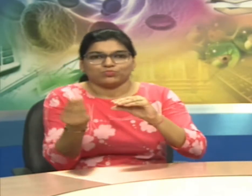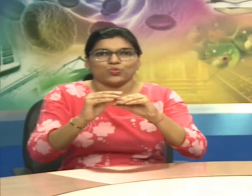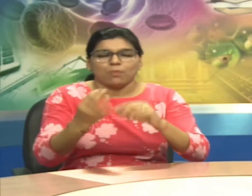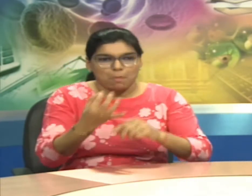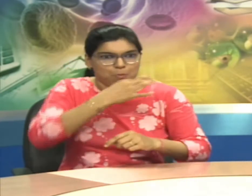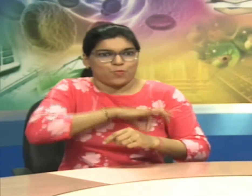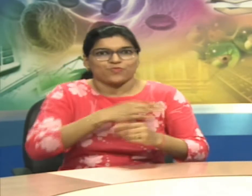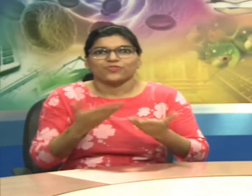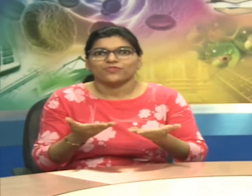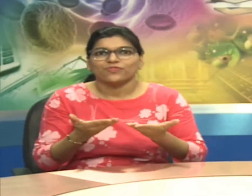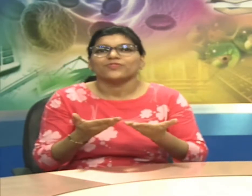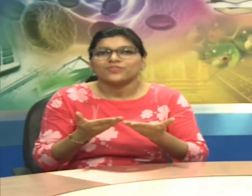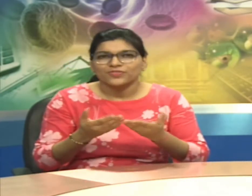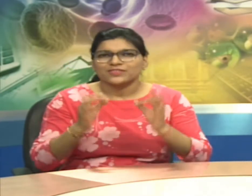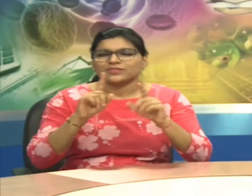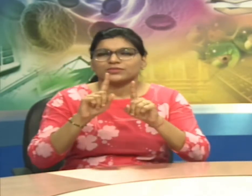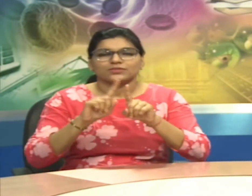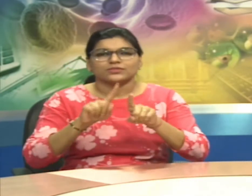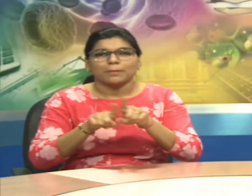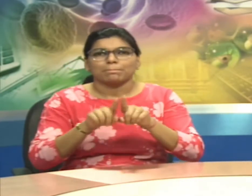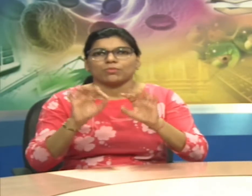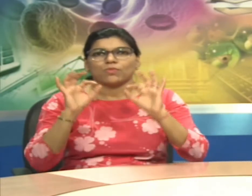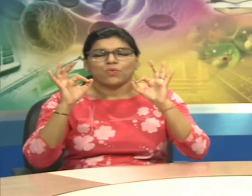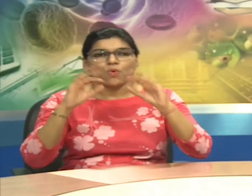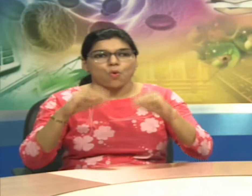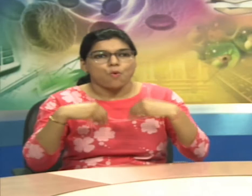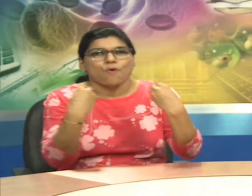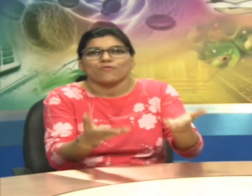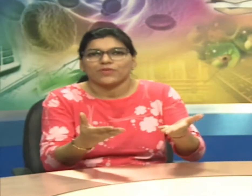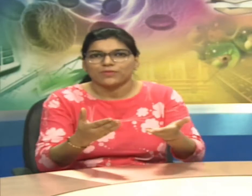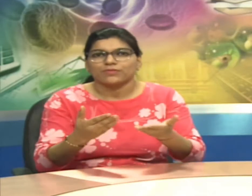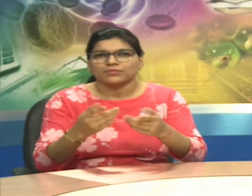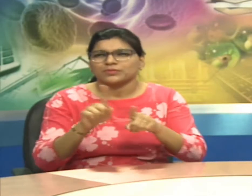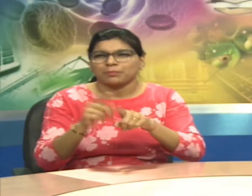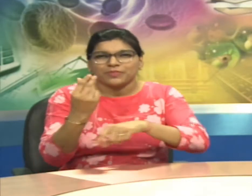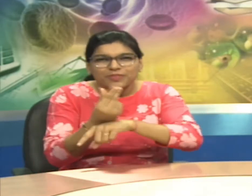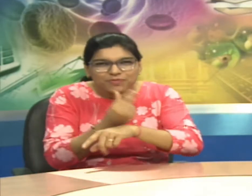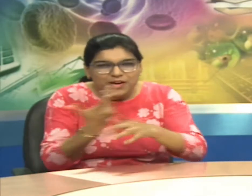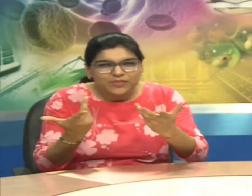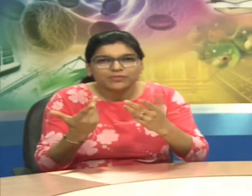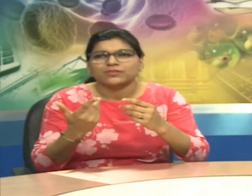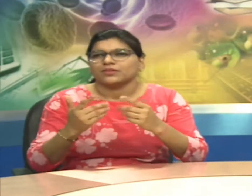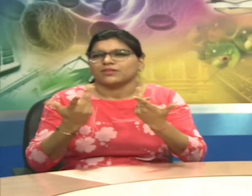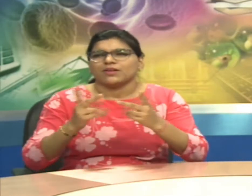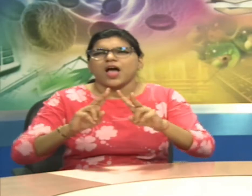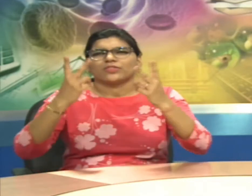For example, we bought some gold jewelry on